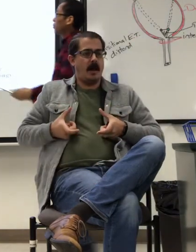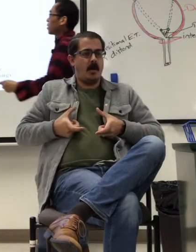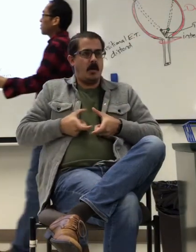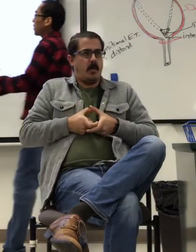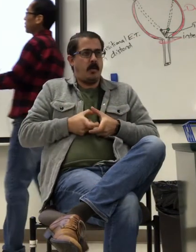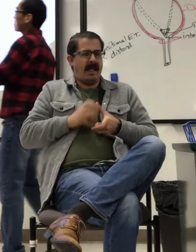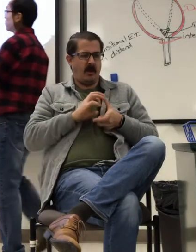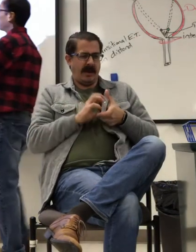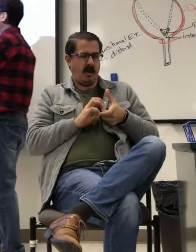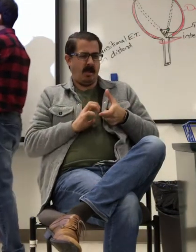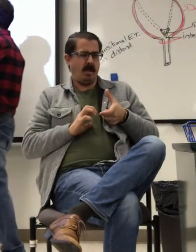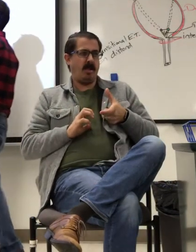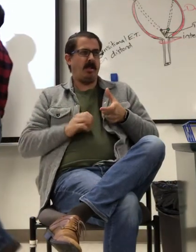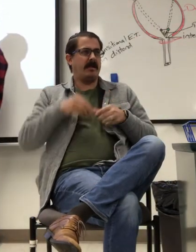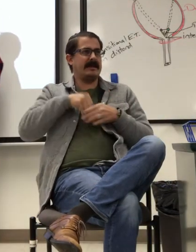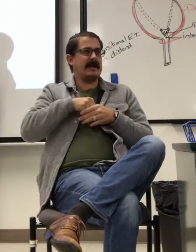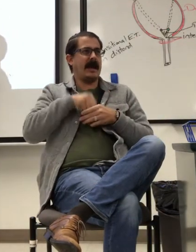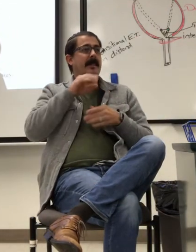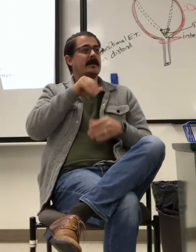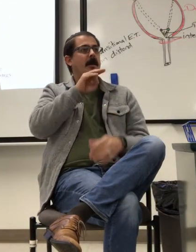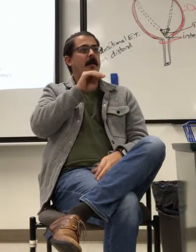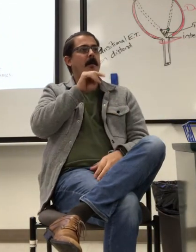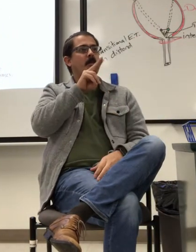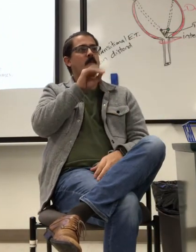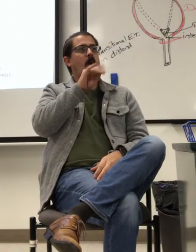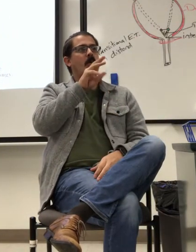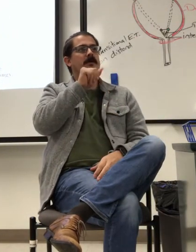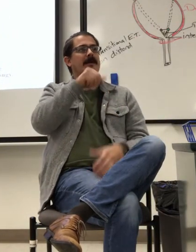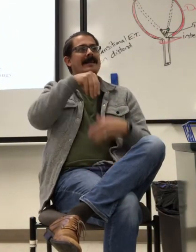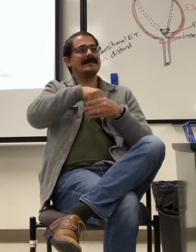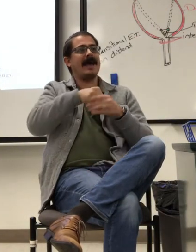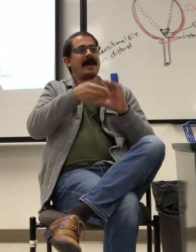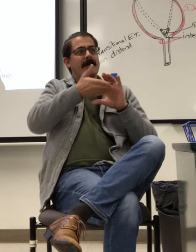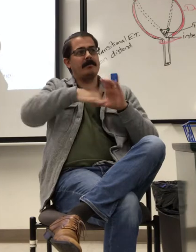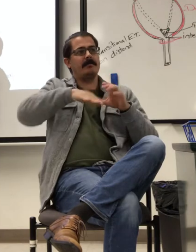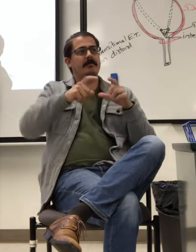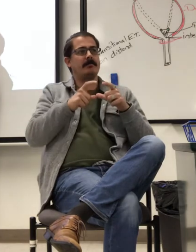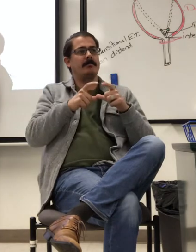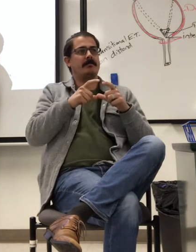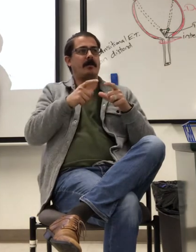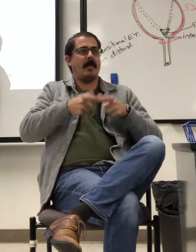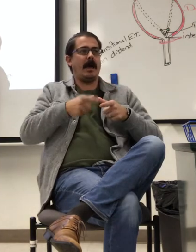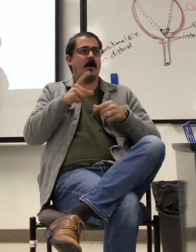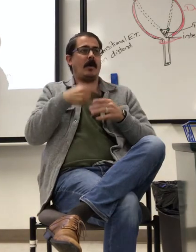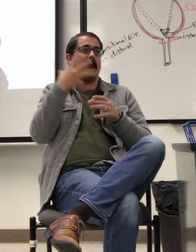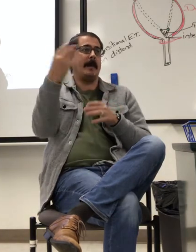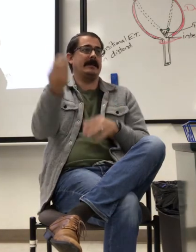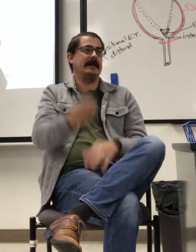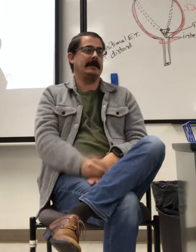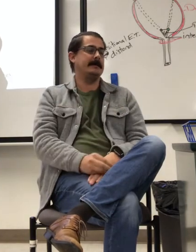is the wrinkled appearance of the mucosa on the inside of the bladder wall when it's empty. See the bladder trigone there.